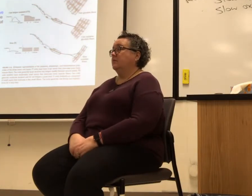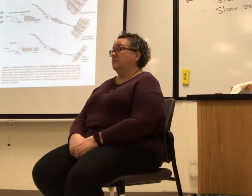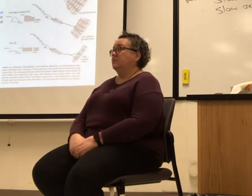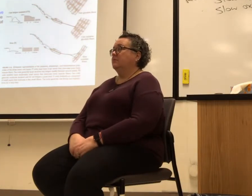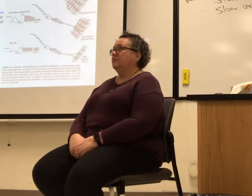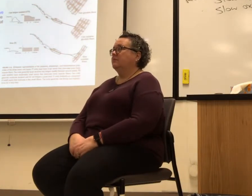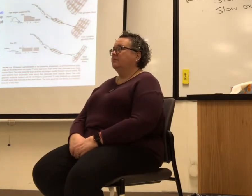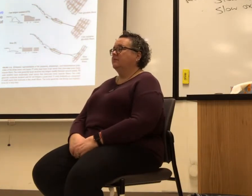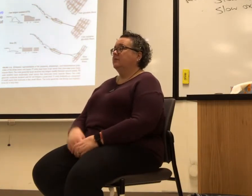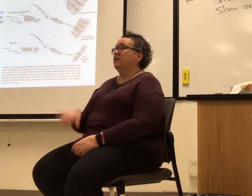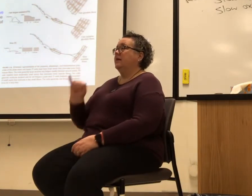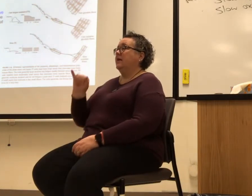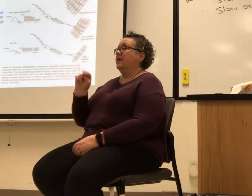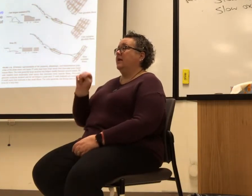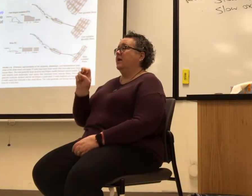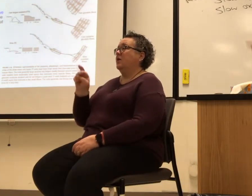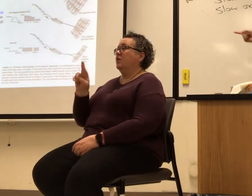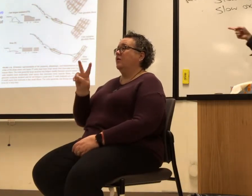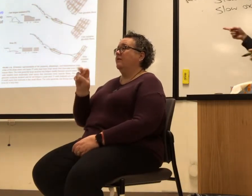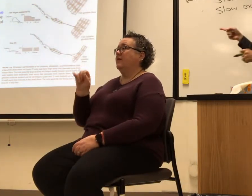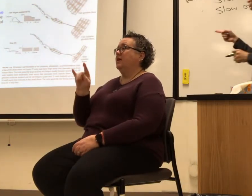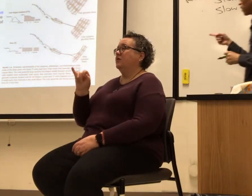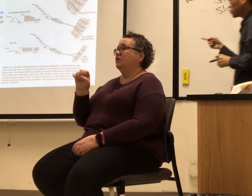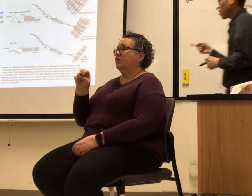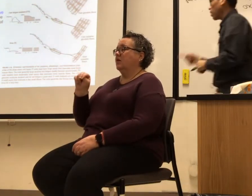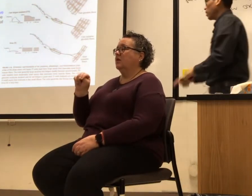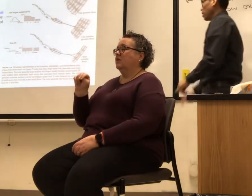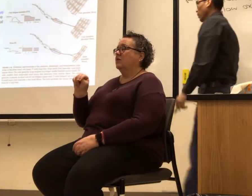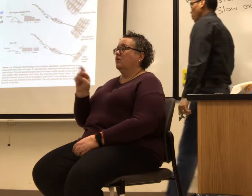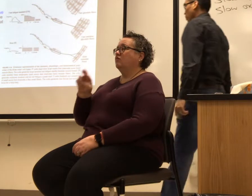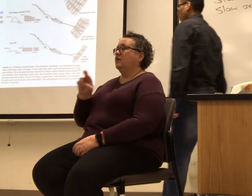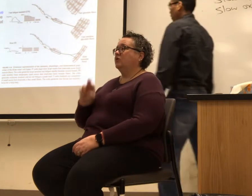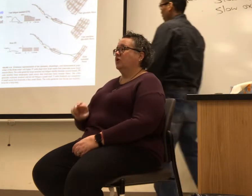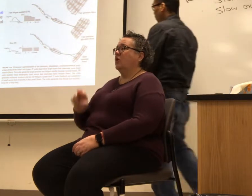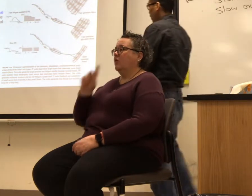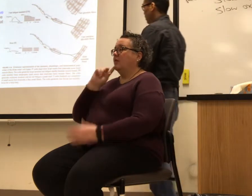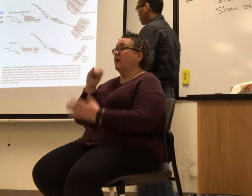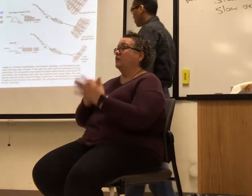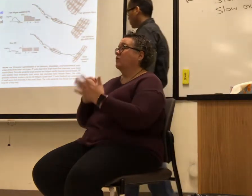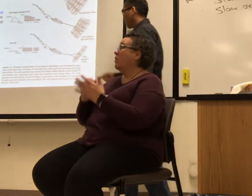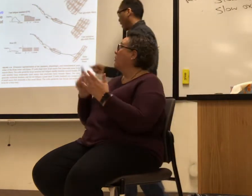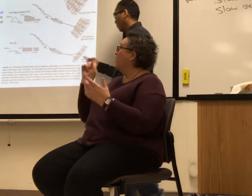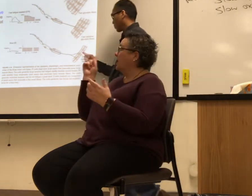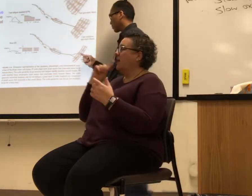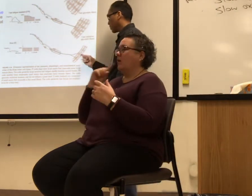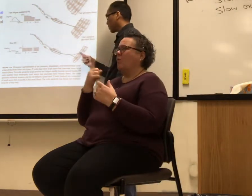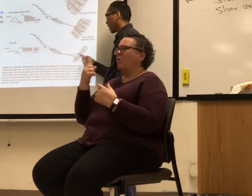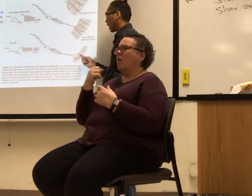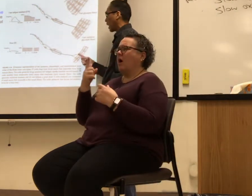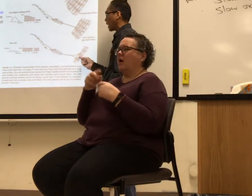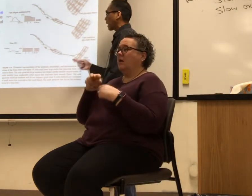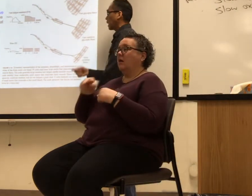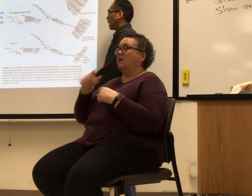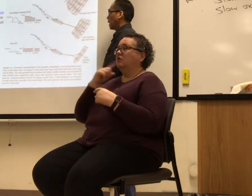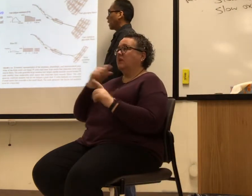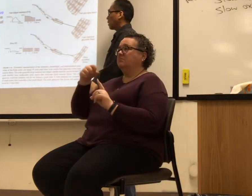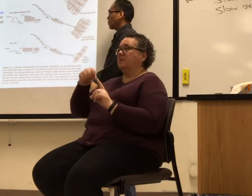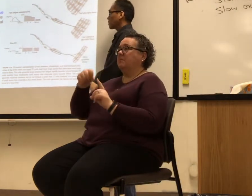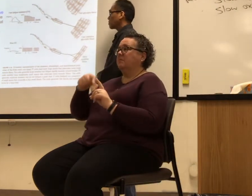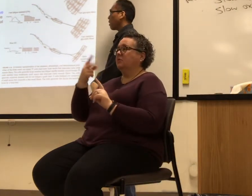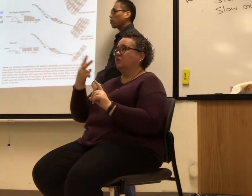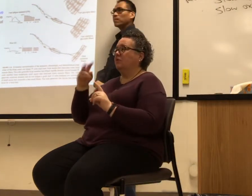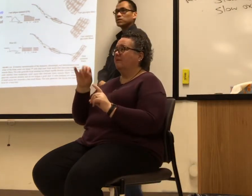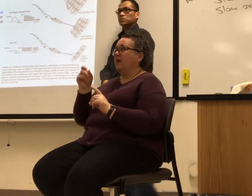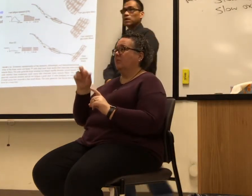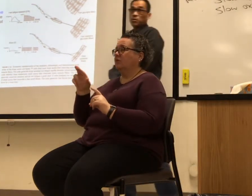These, the innervation ratio is lower. You know, look what they draw. They draw a motor neuron innervating just two fibers. So these are kind of like